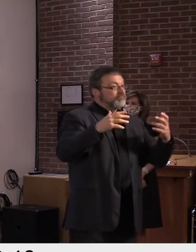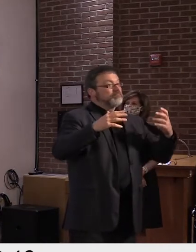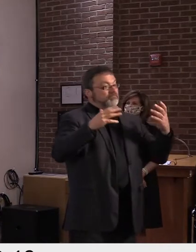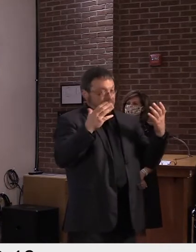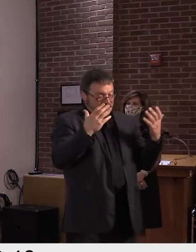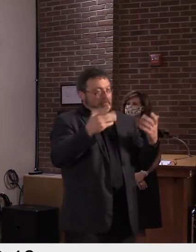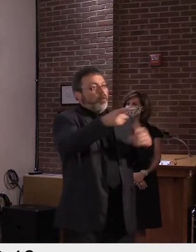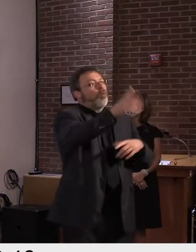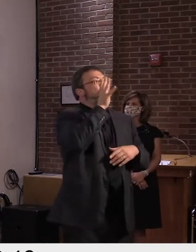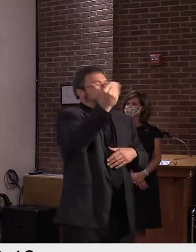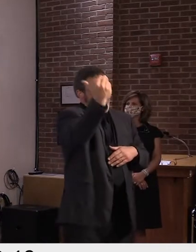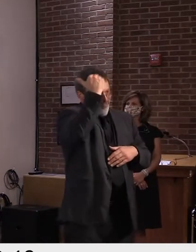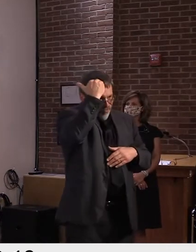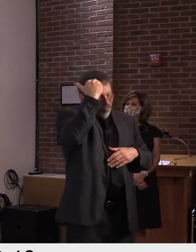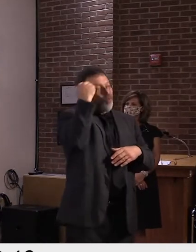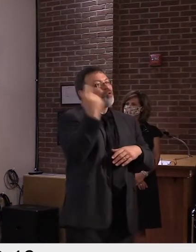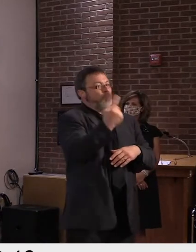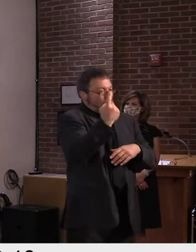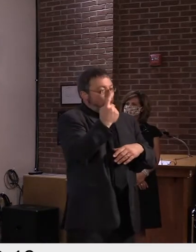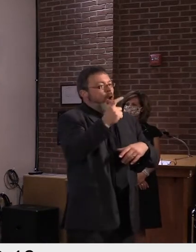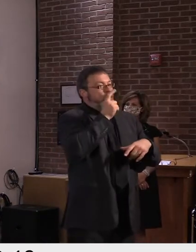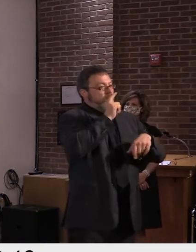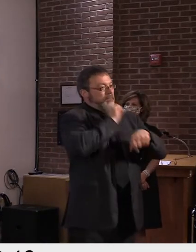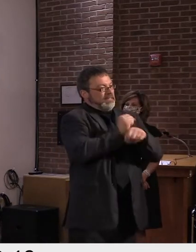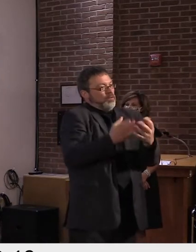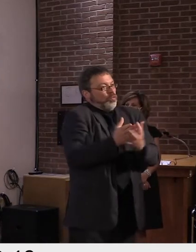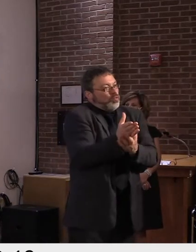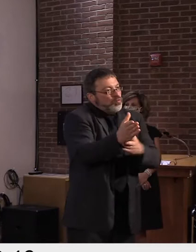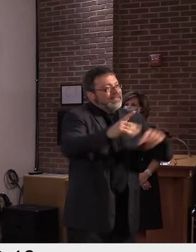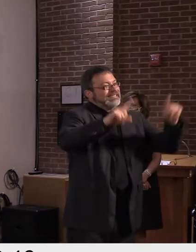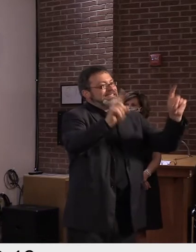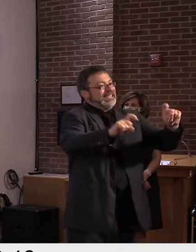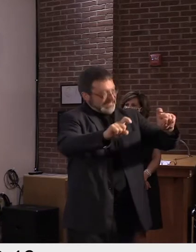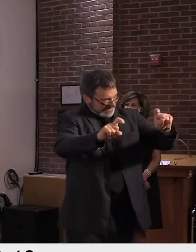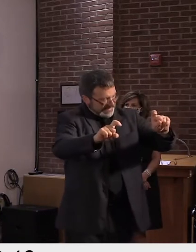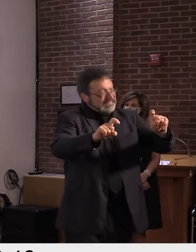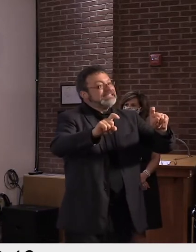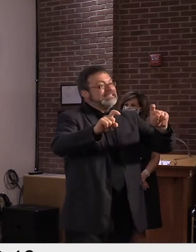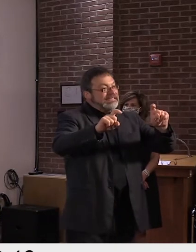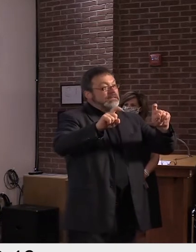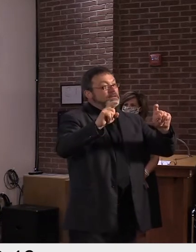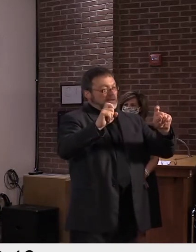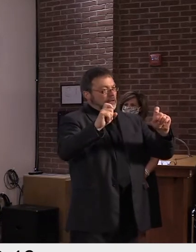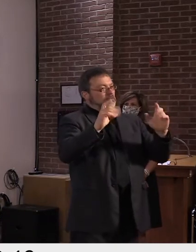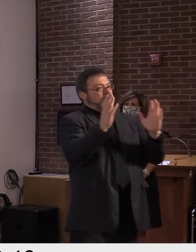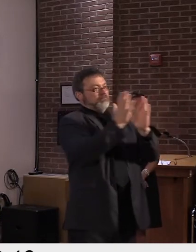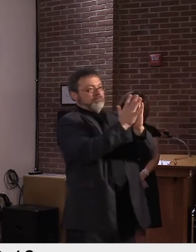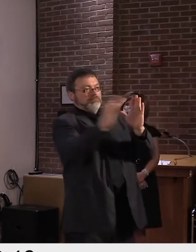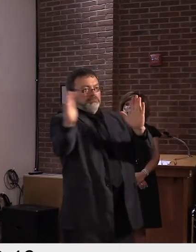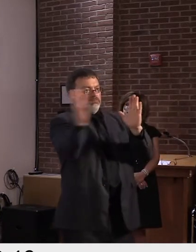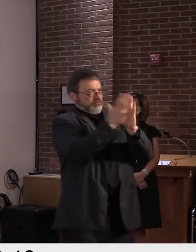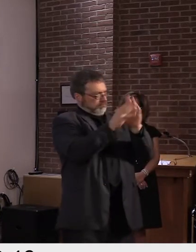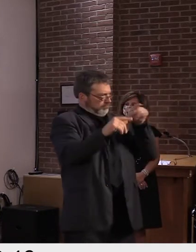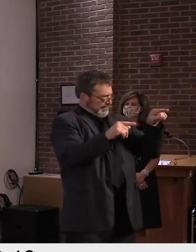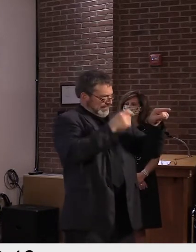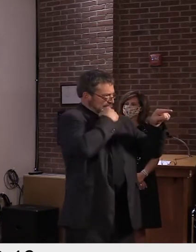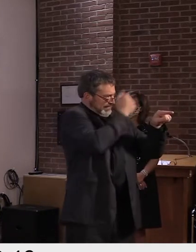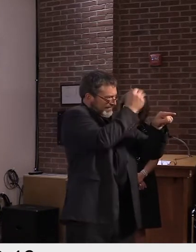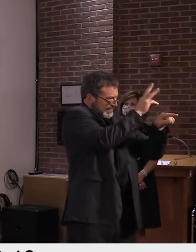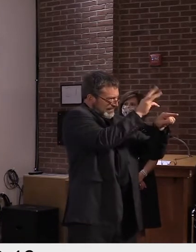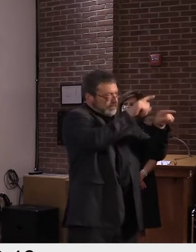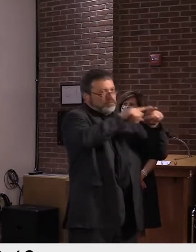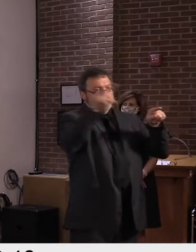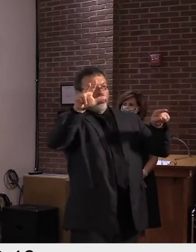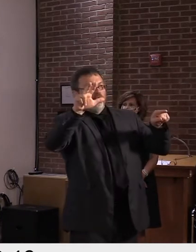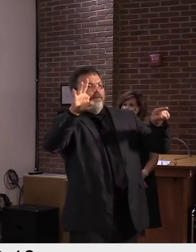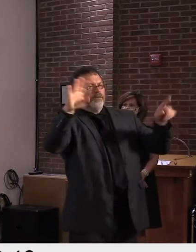more invincible, perhaps, and aren't going to suffer very much. But what I would like to modify about what I've